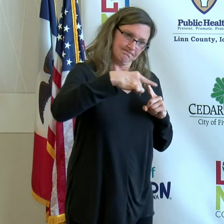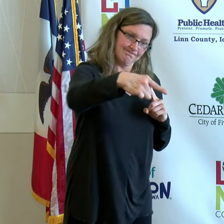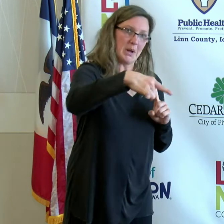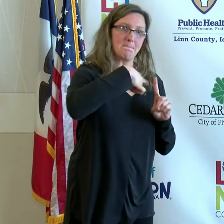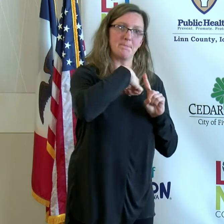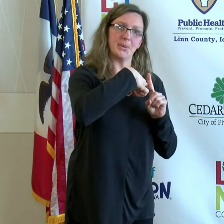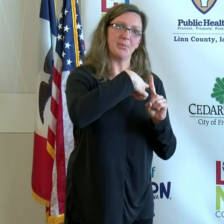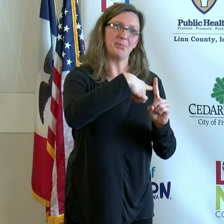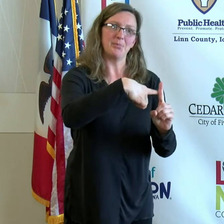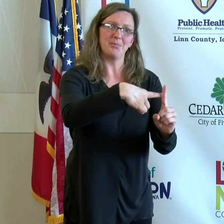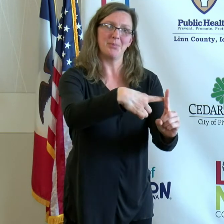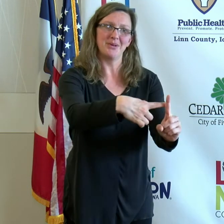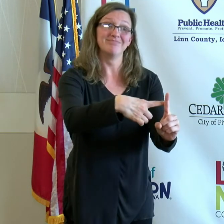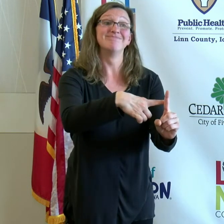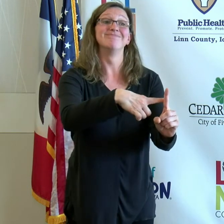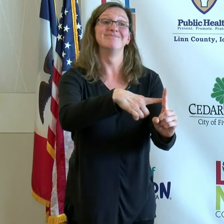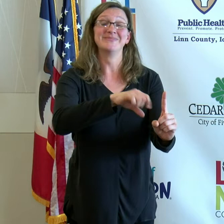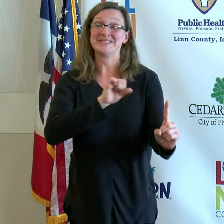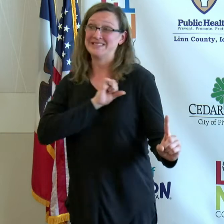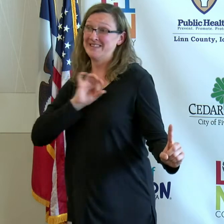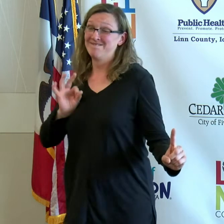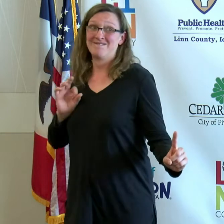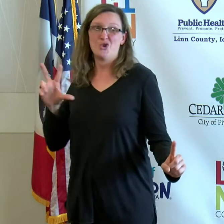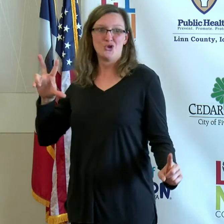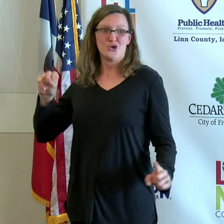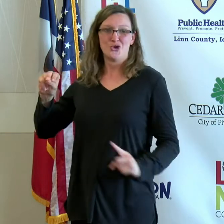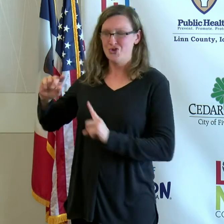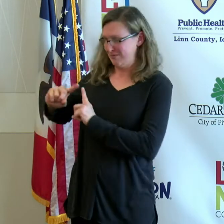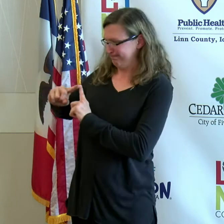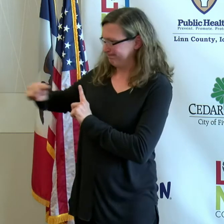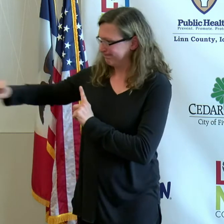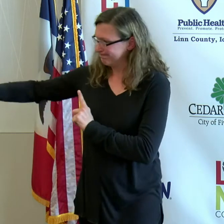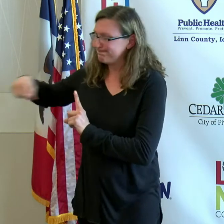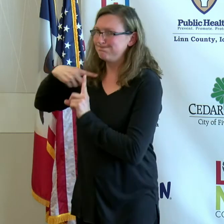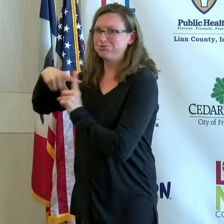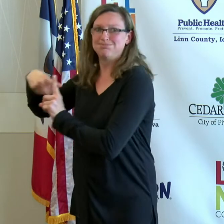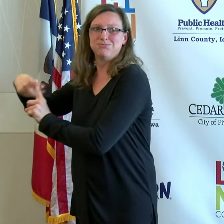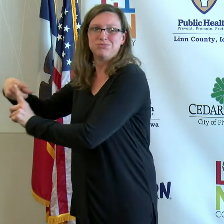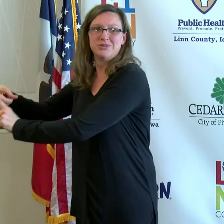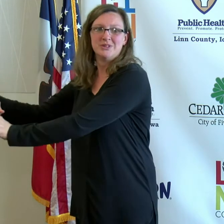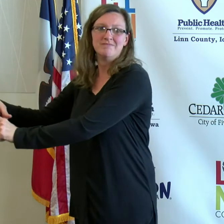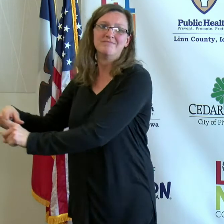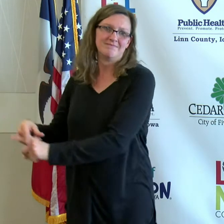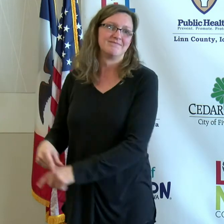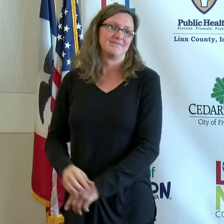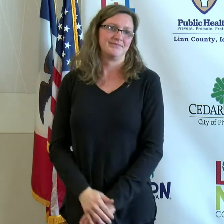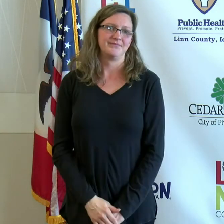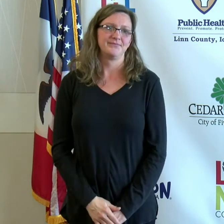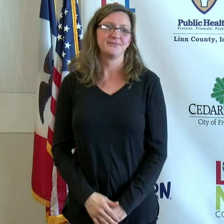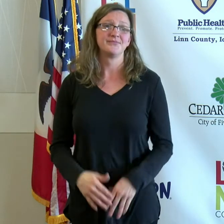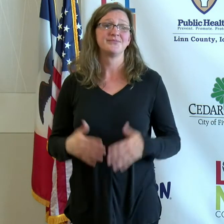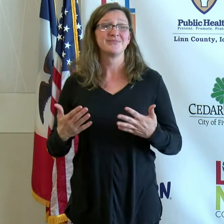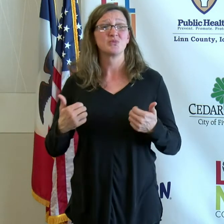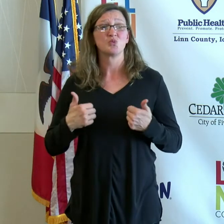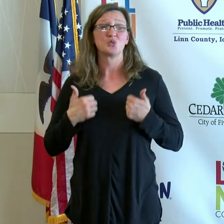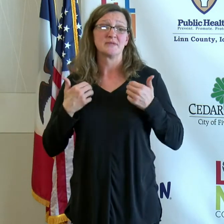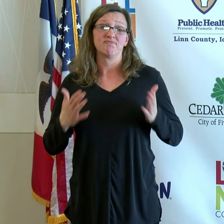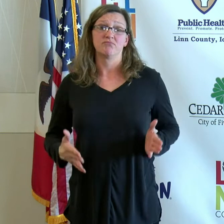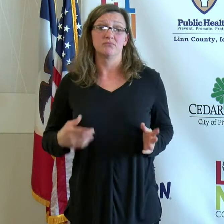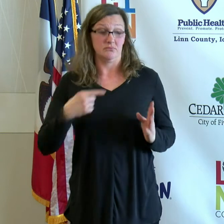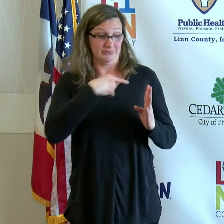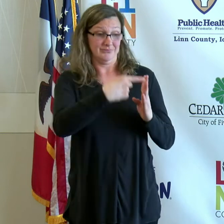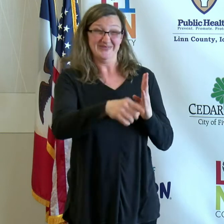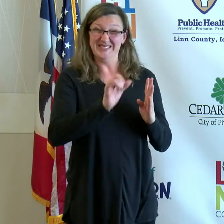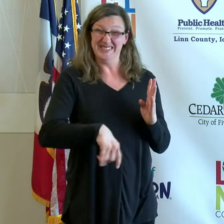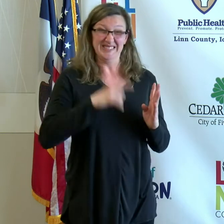been diagnosed with COVID-19. Out of those residents, 12 of them have recovered. And out of